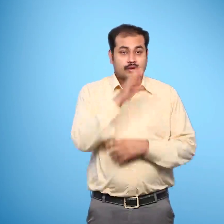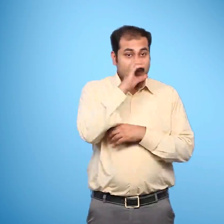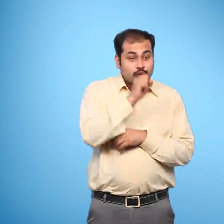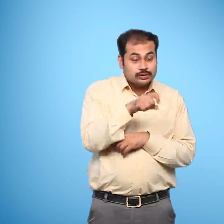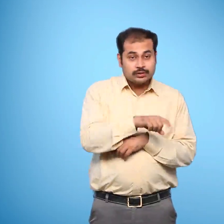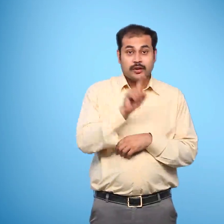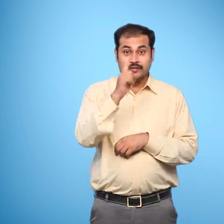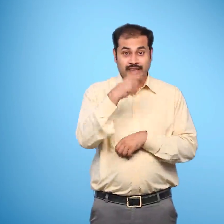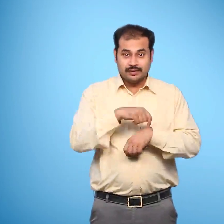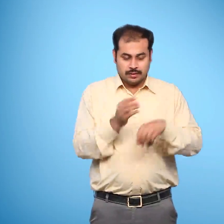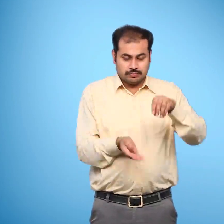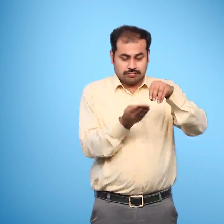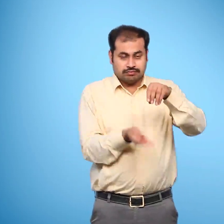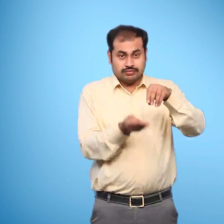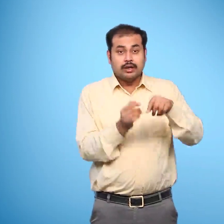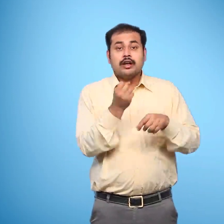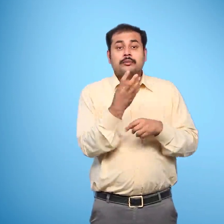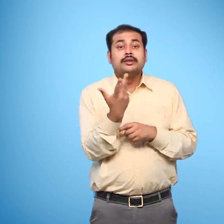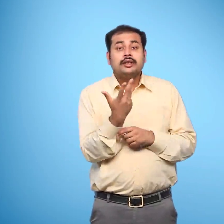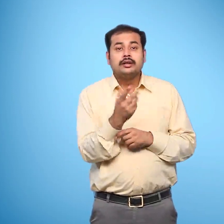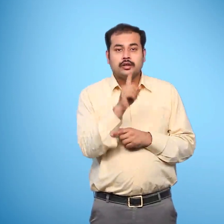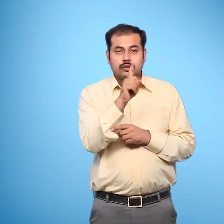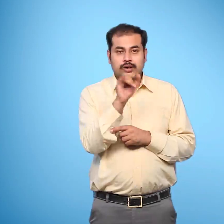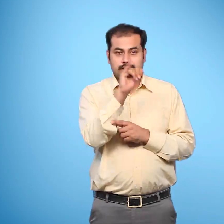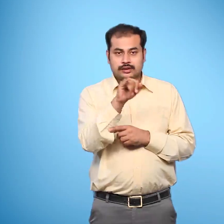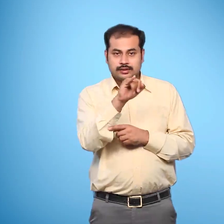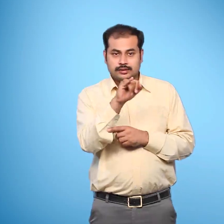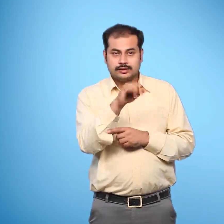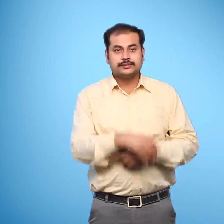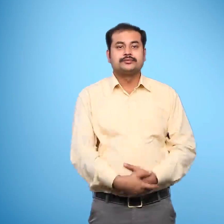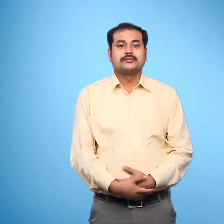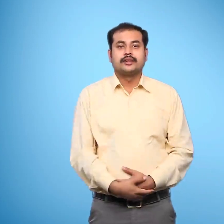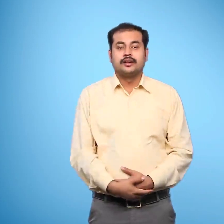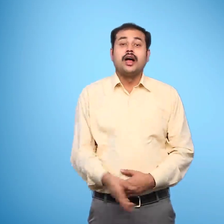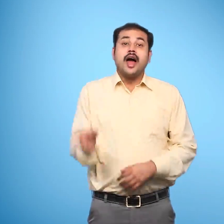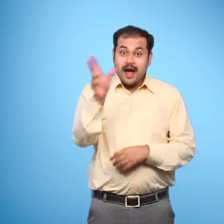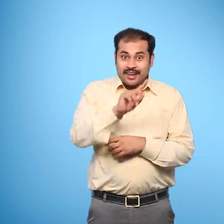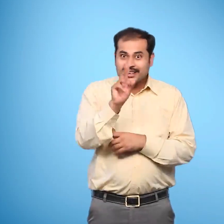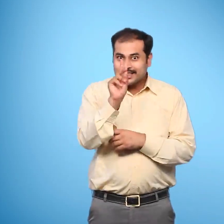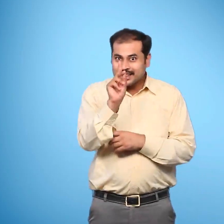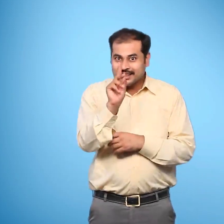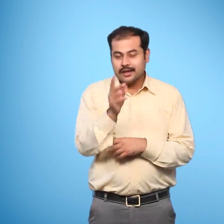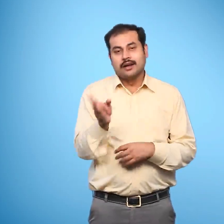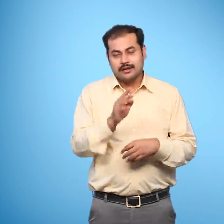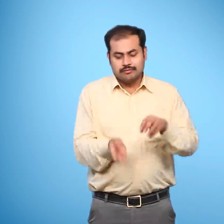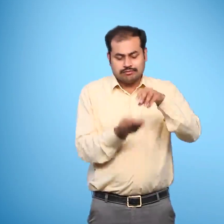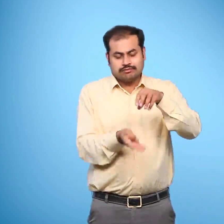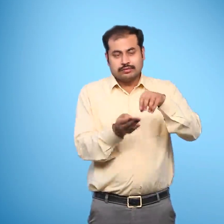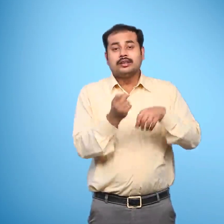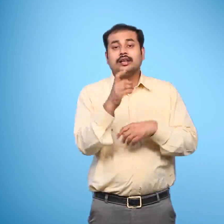Fox tossed the ball 16 times in first turn and 7 times in second turn. The